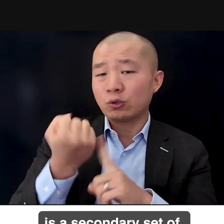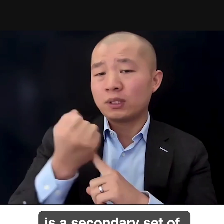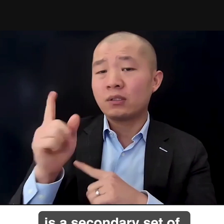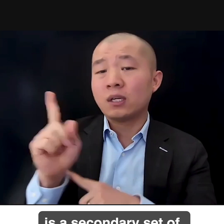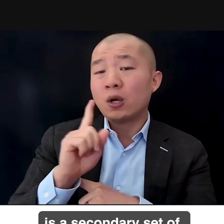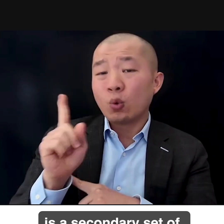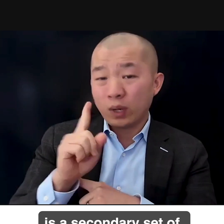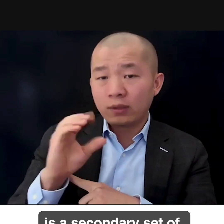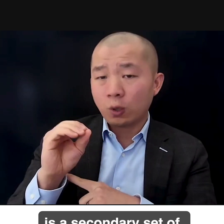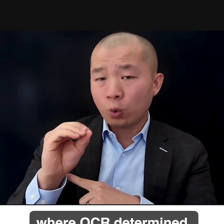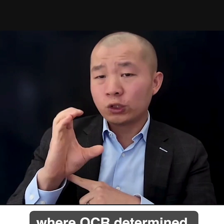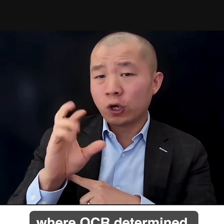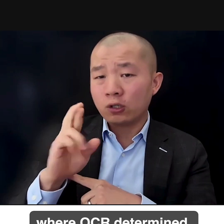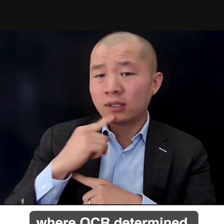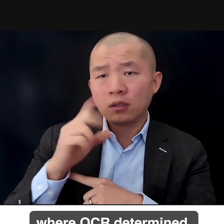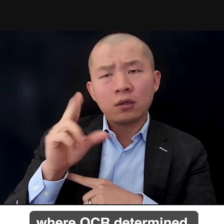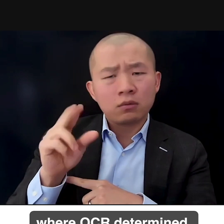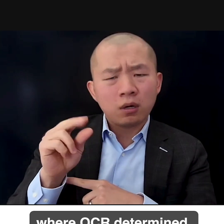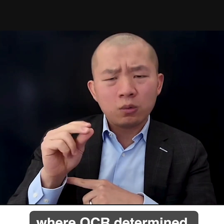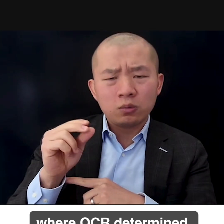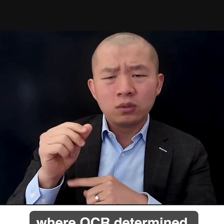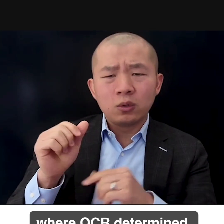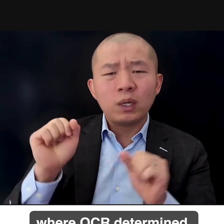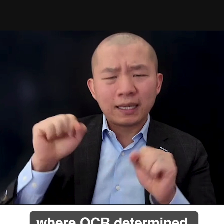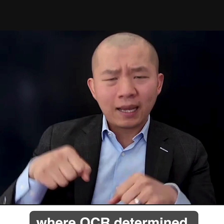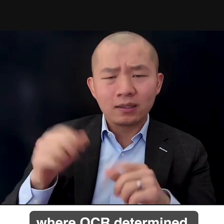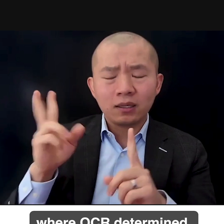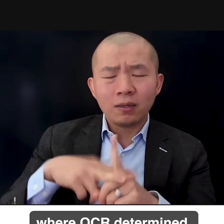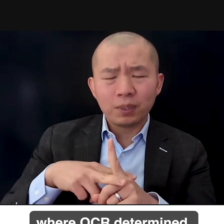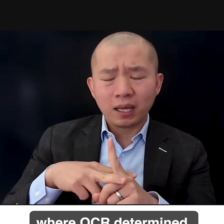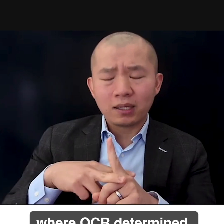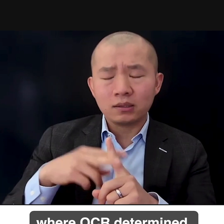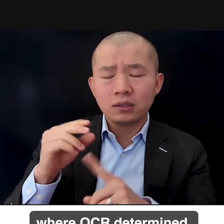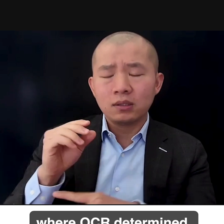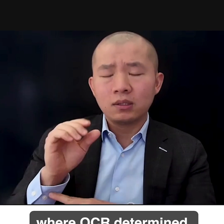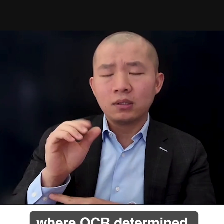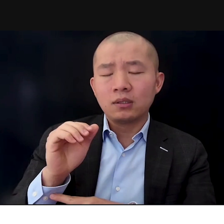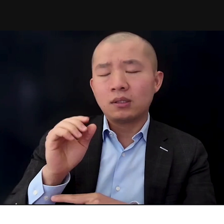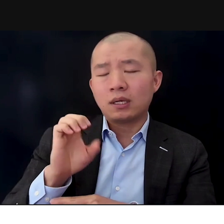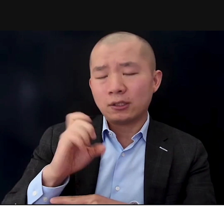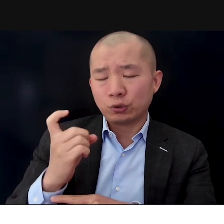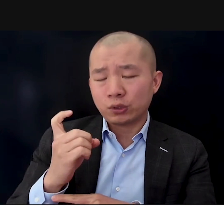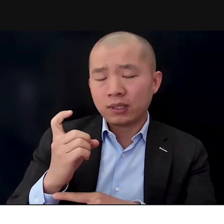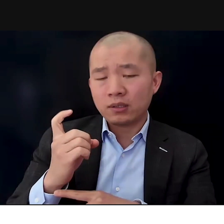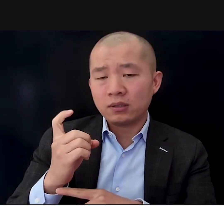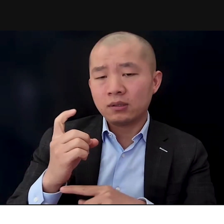cases where OCR determined the law would apply under